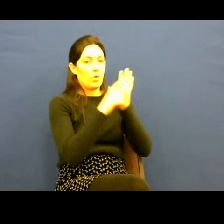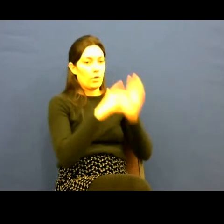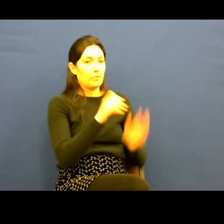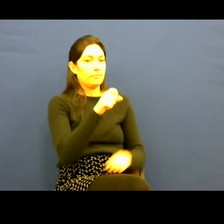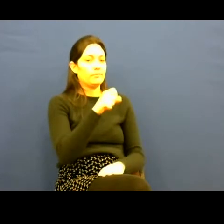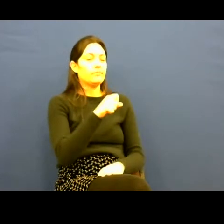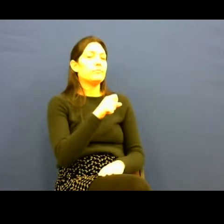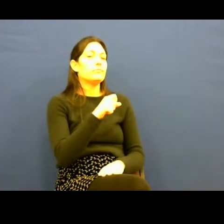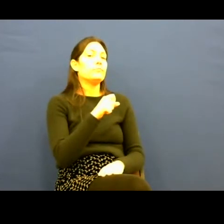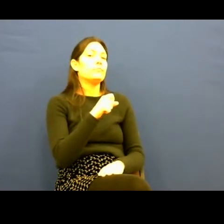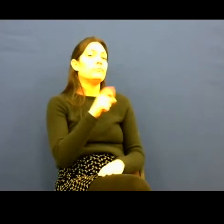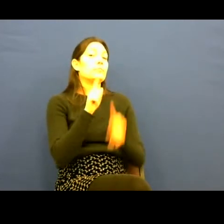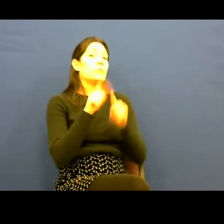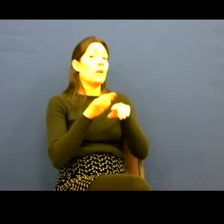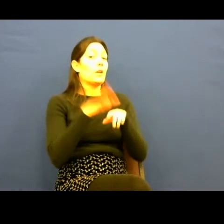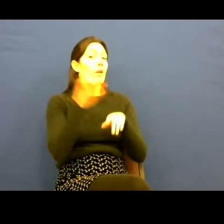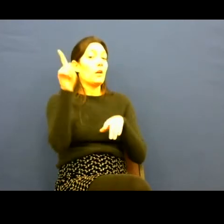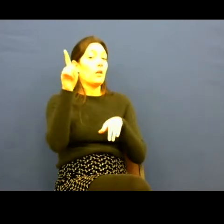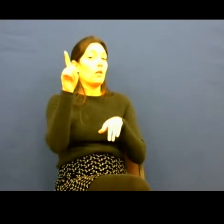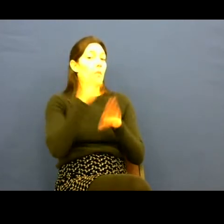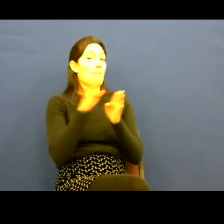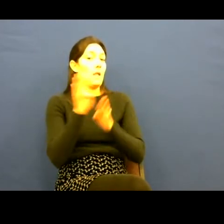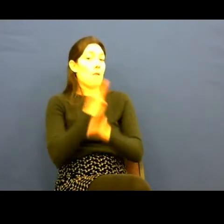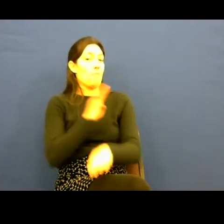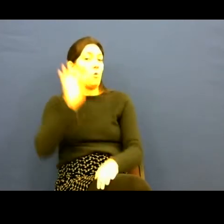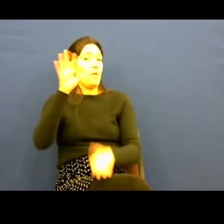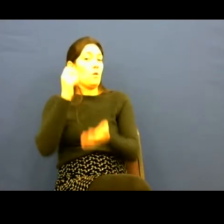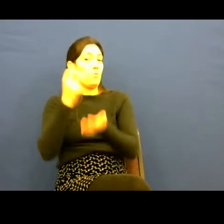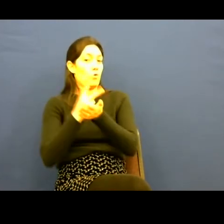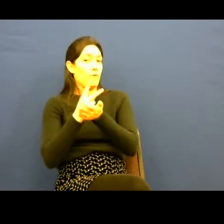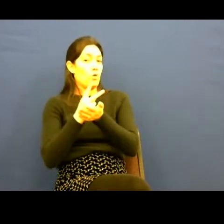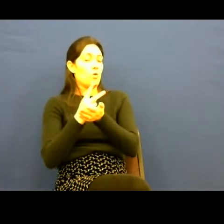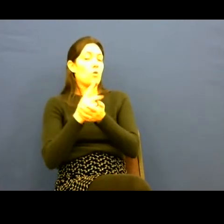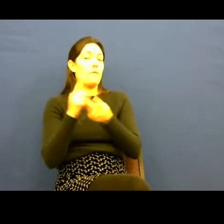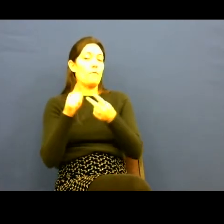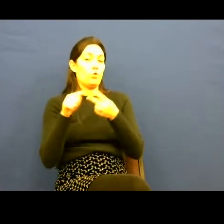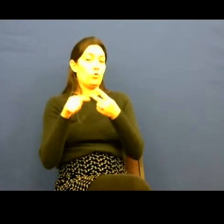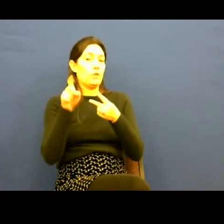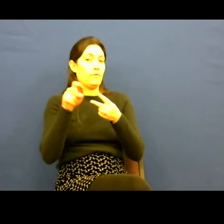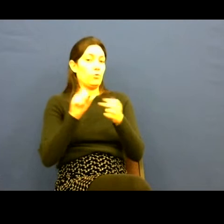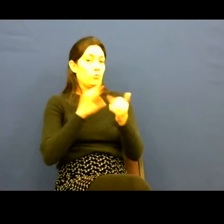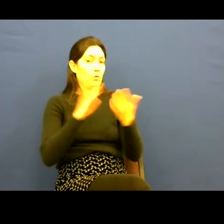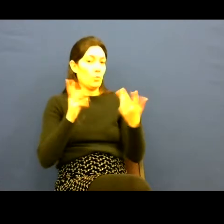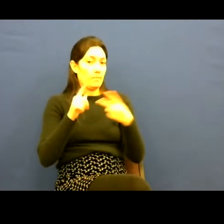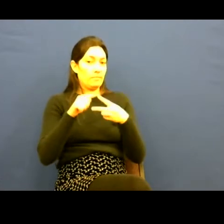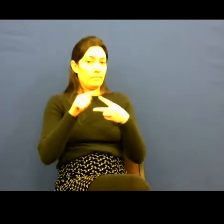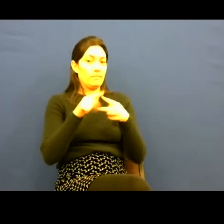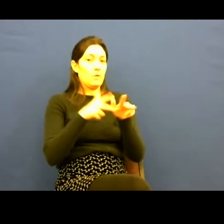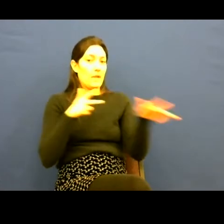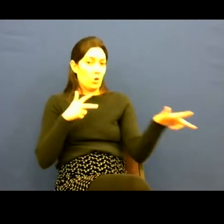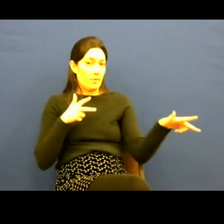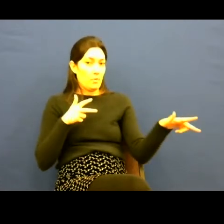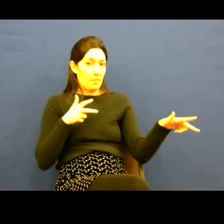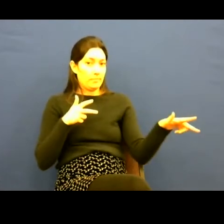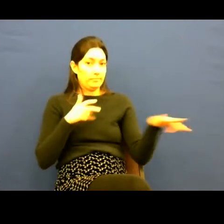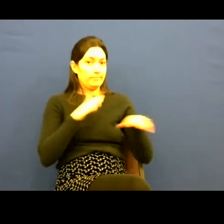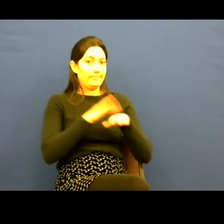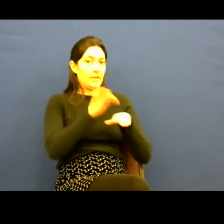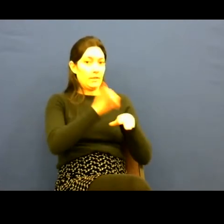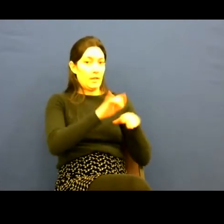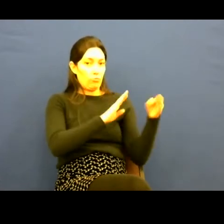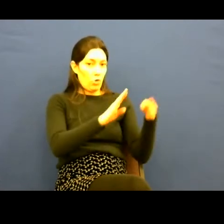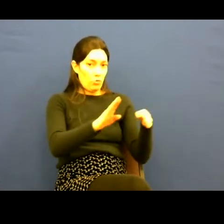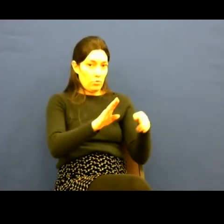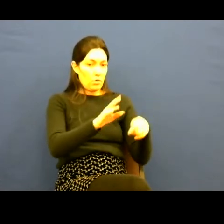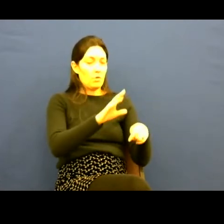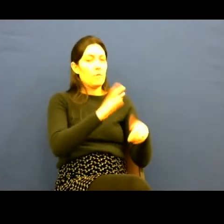by the planning board, including one, addressing potential traffic queue backup onto Plaza Ring Road, including considering locating queue